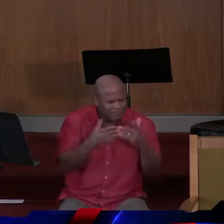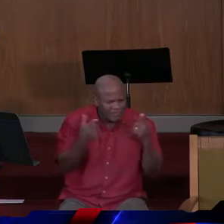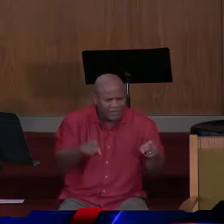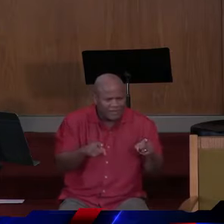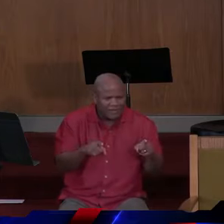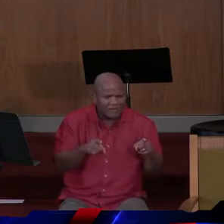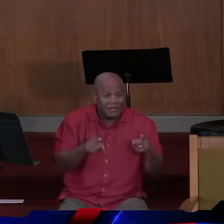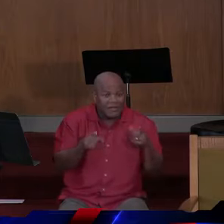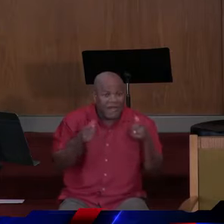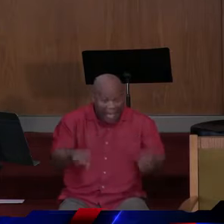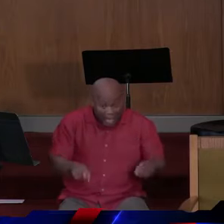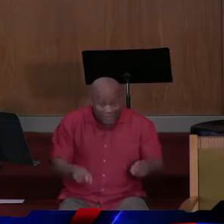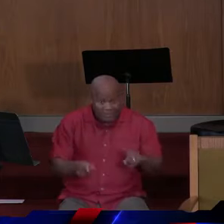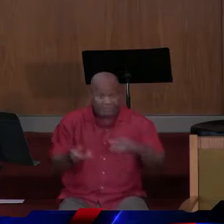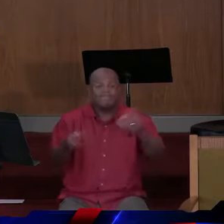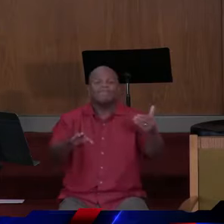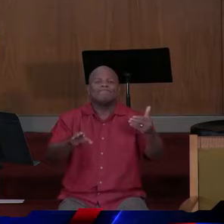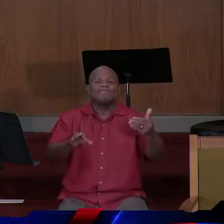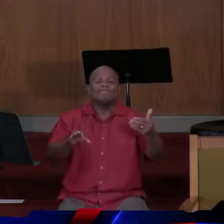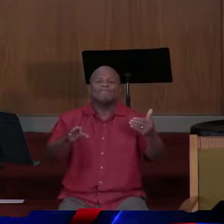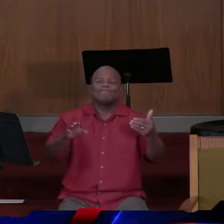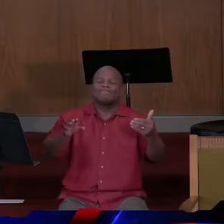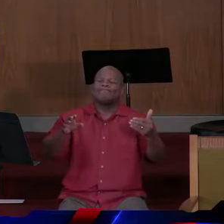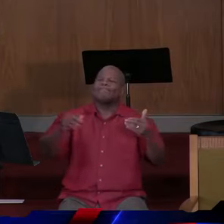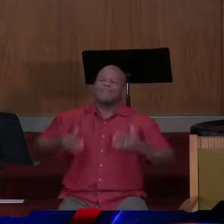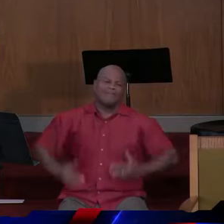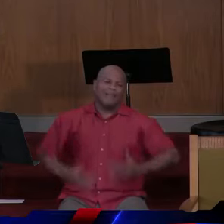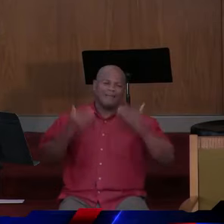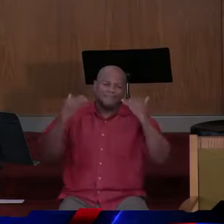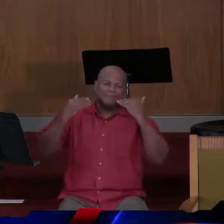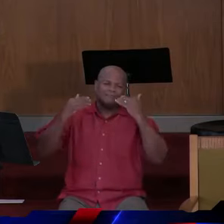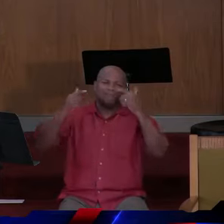a crown of life. We're blessed